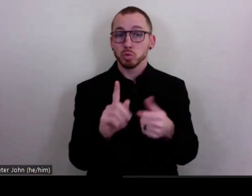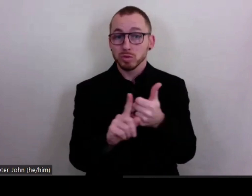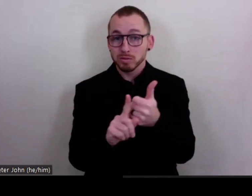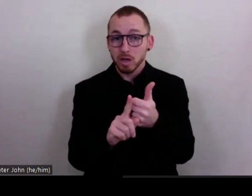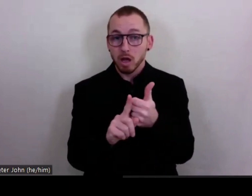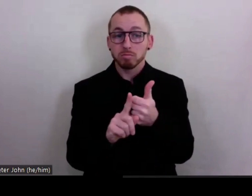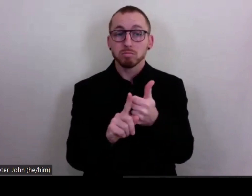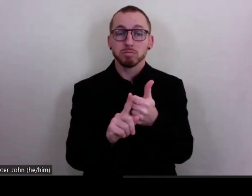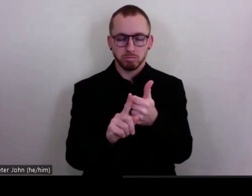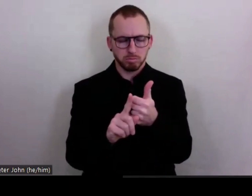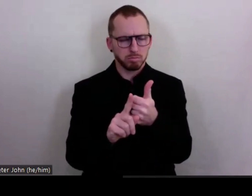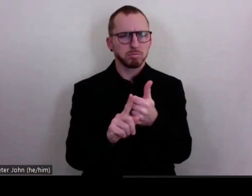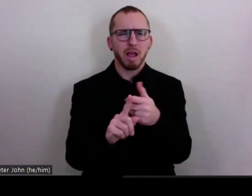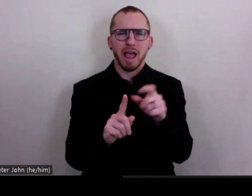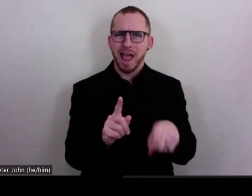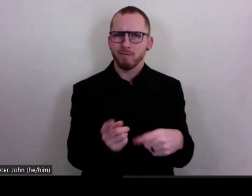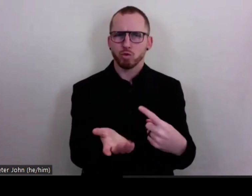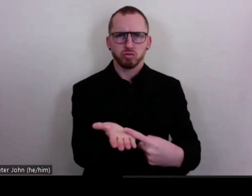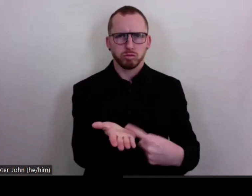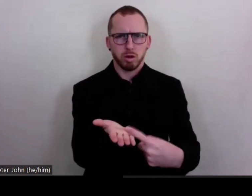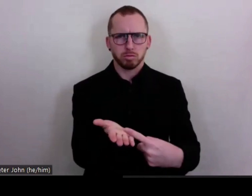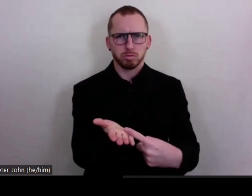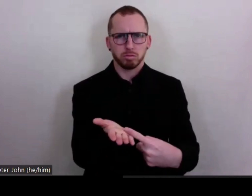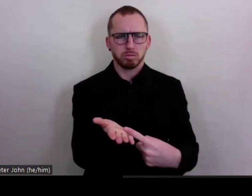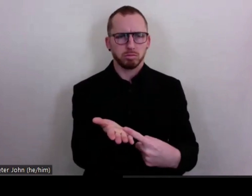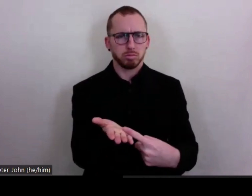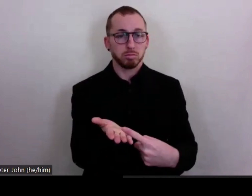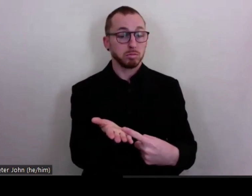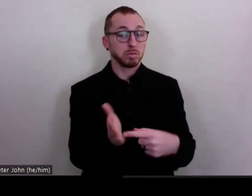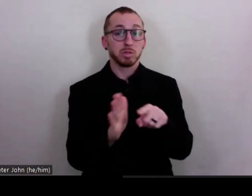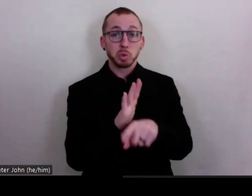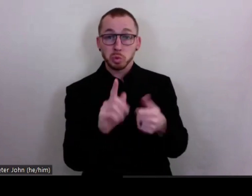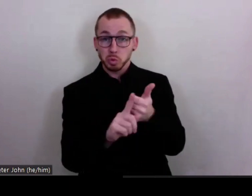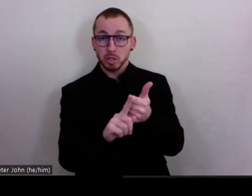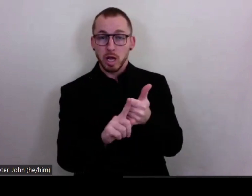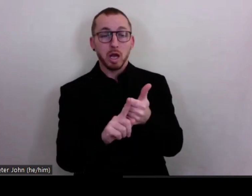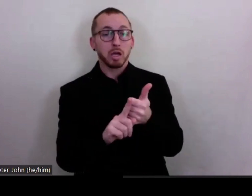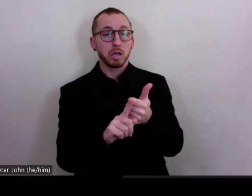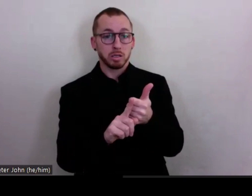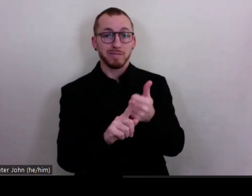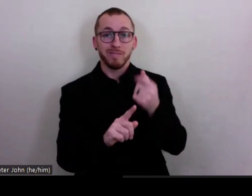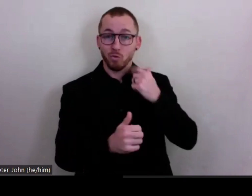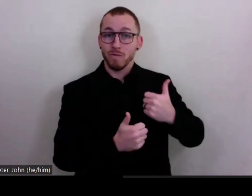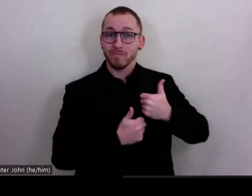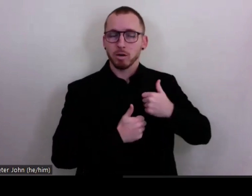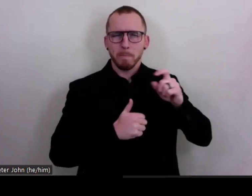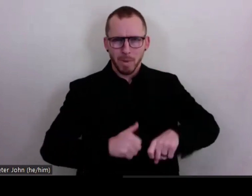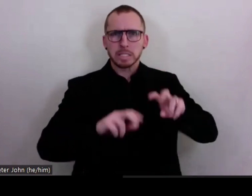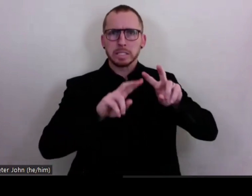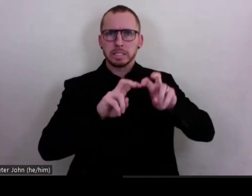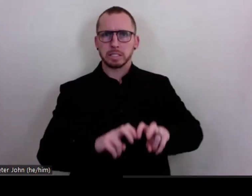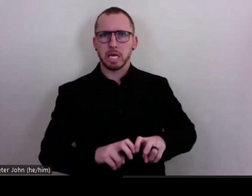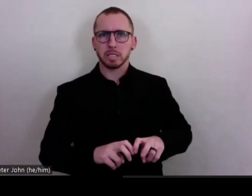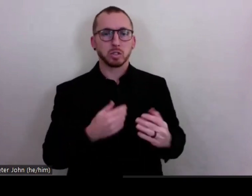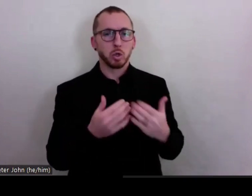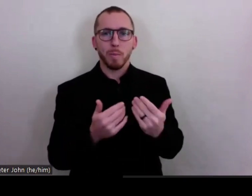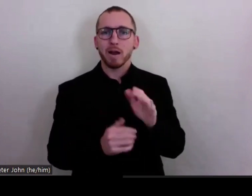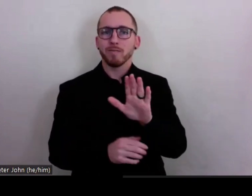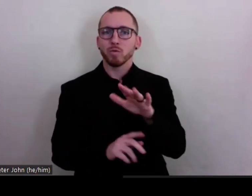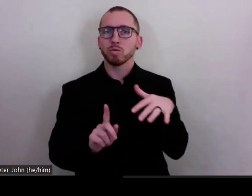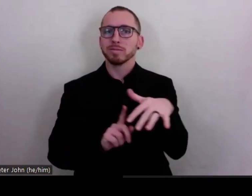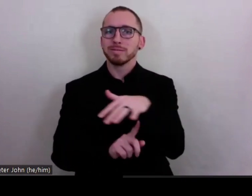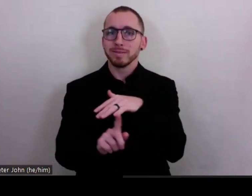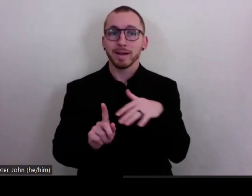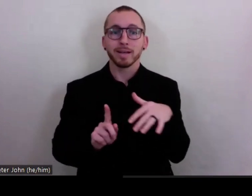Suicidality is one of the #1 things that we need to assess when we have veterans in front of us in our offices, regardless of your setting,